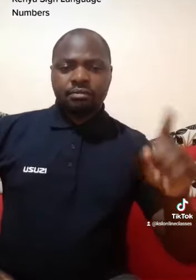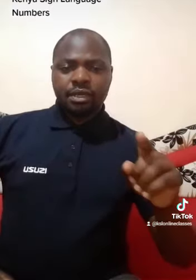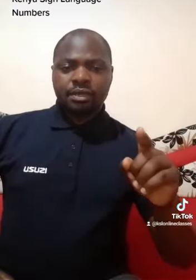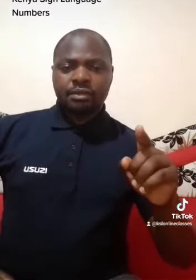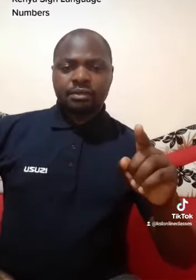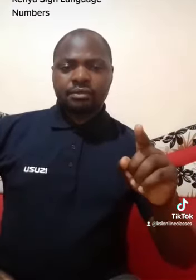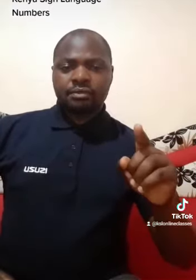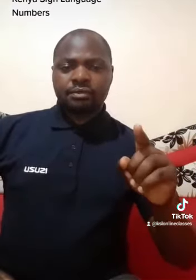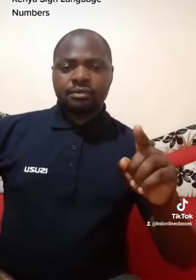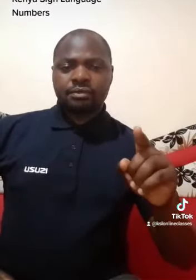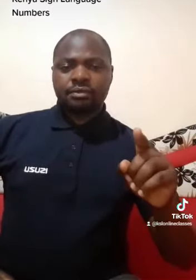1 million,